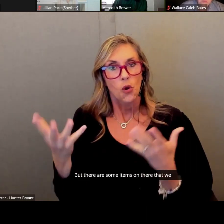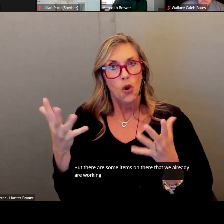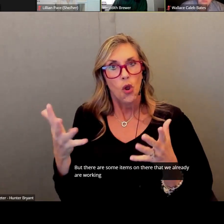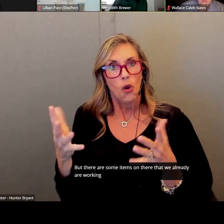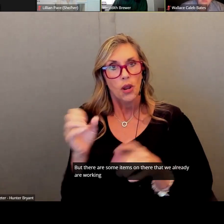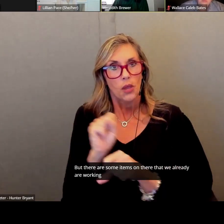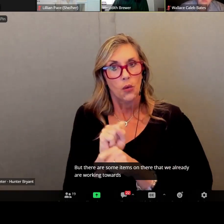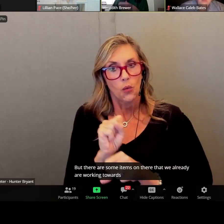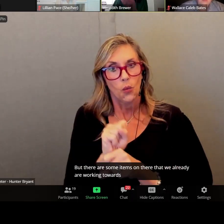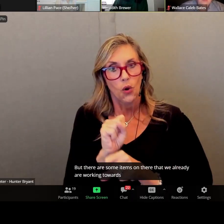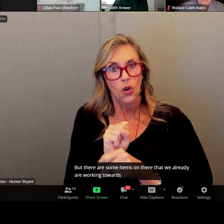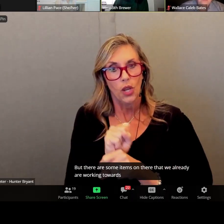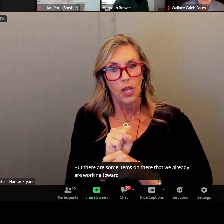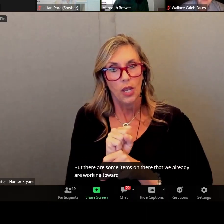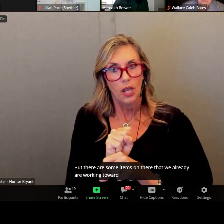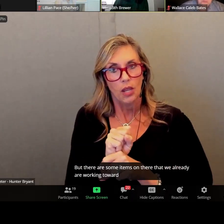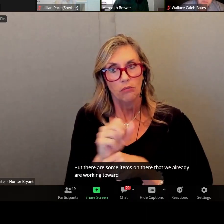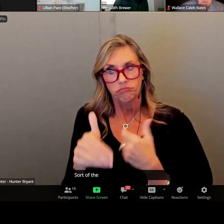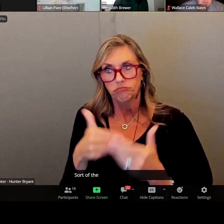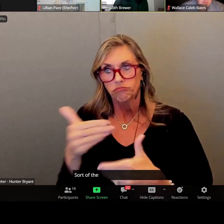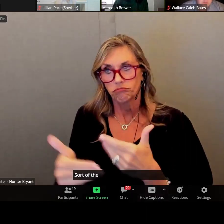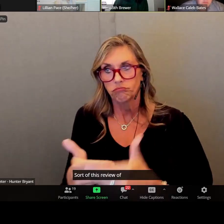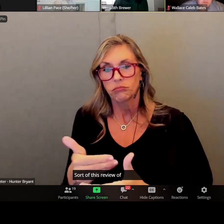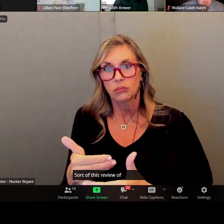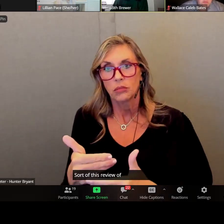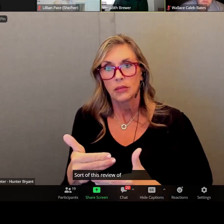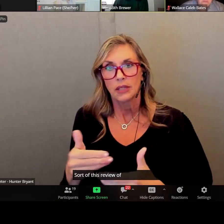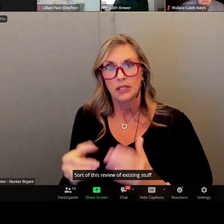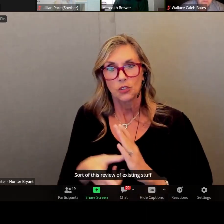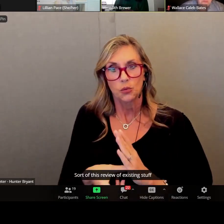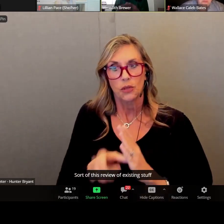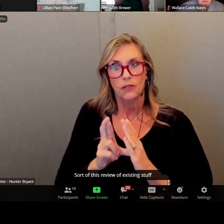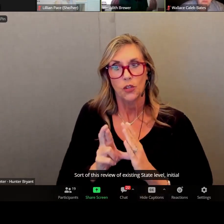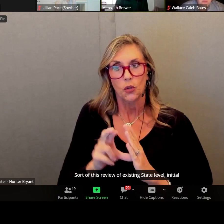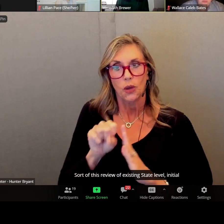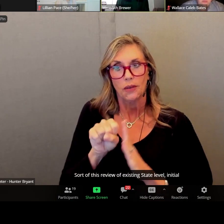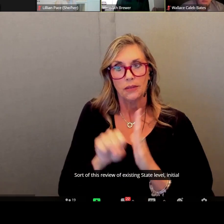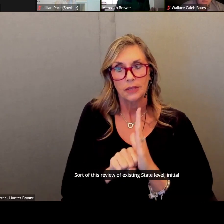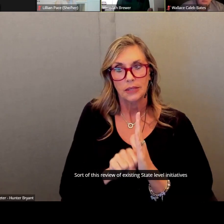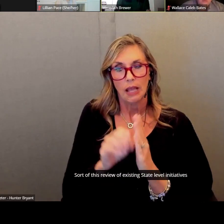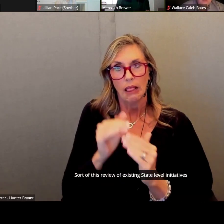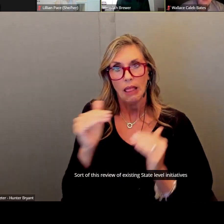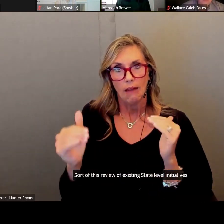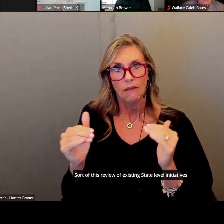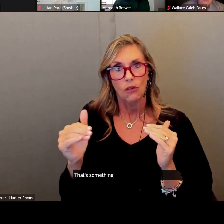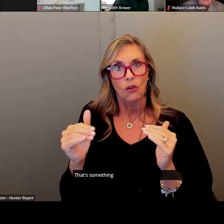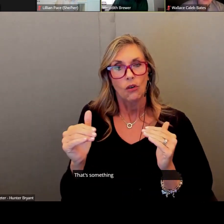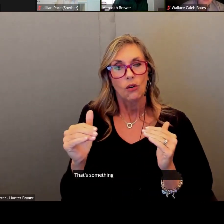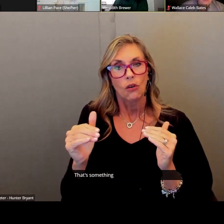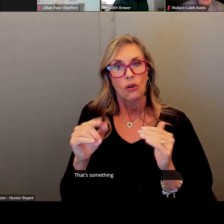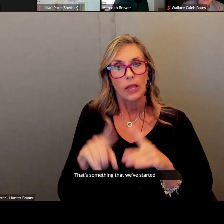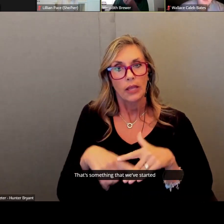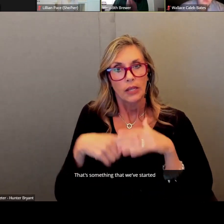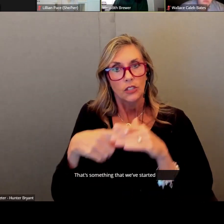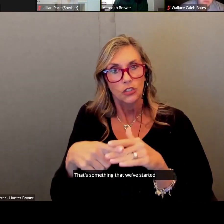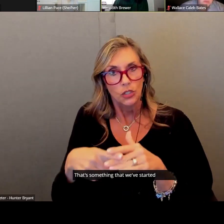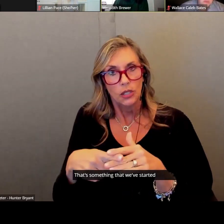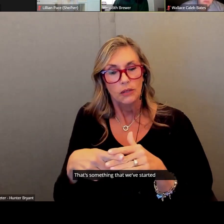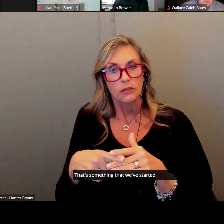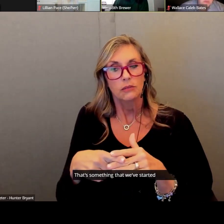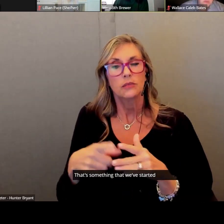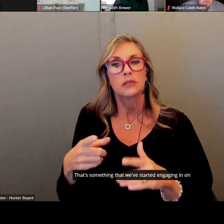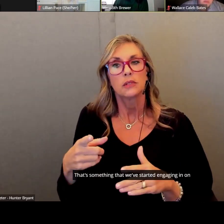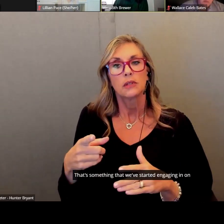toward. Sort of this review of existing state level initiatives. That's something that we've started engaging in, and we know that